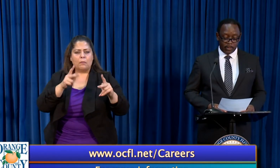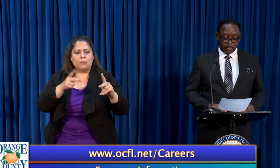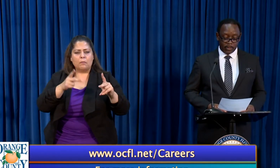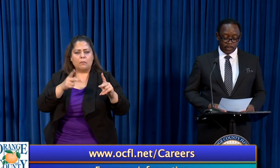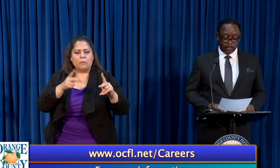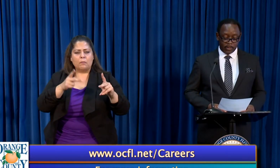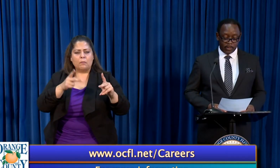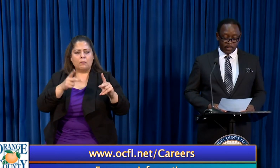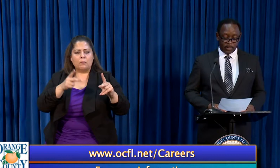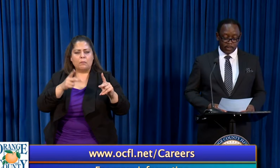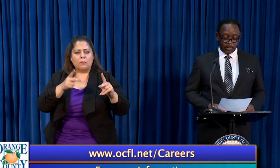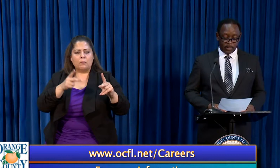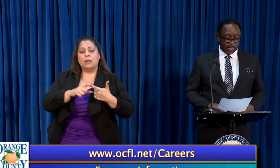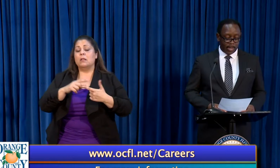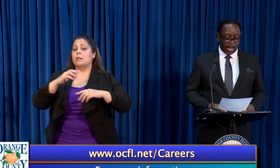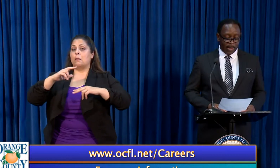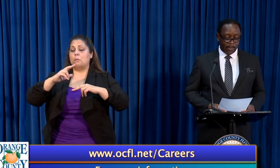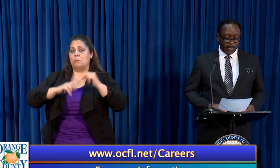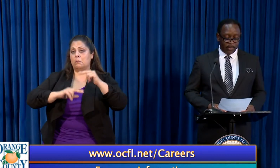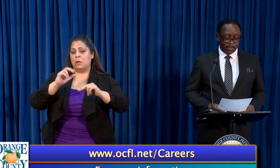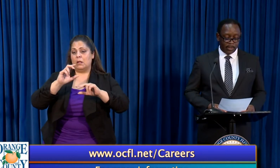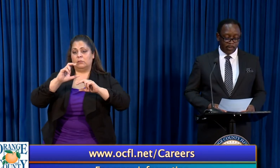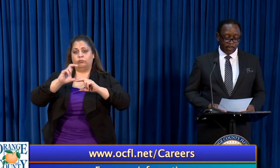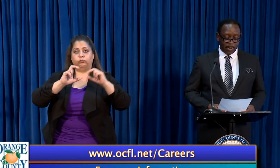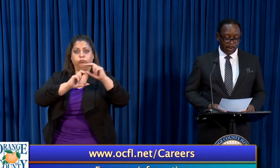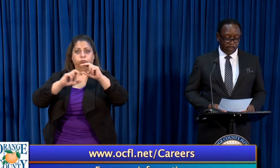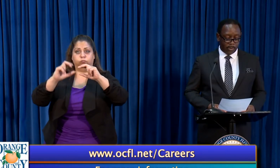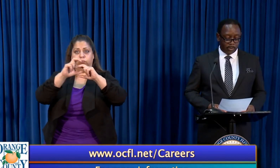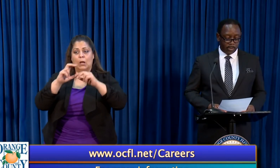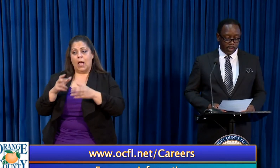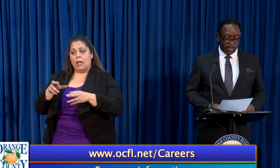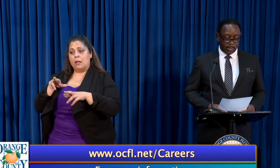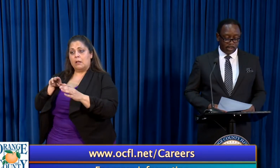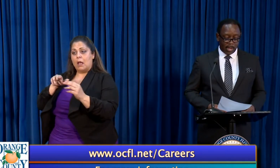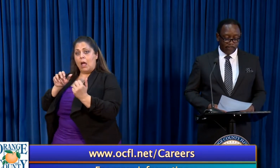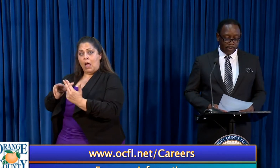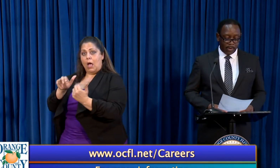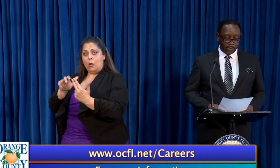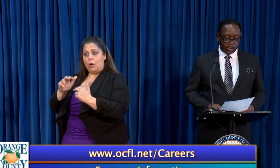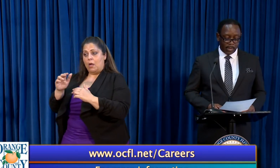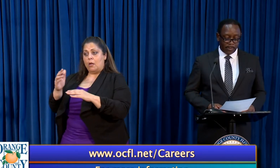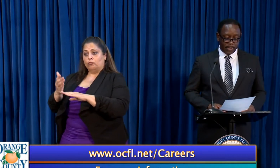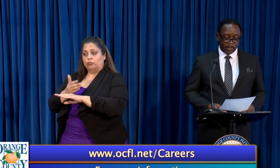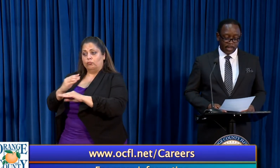operators, masonry workers, and highway utility repair workers. The job